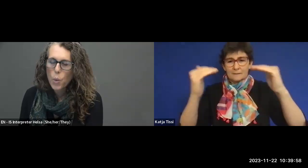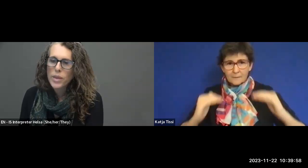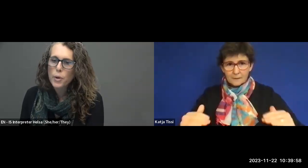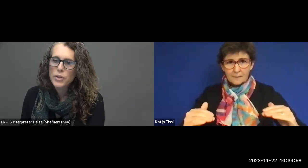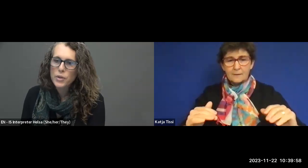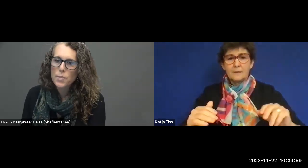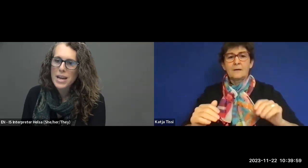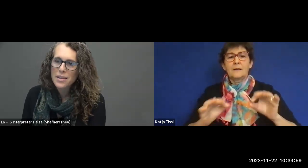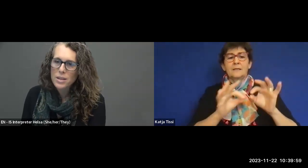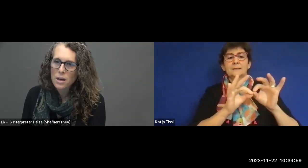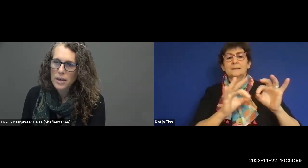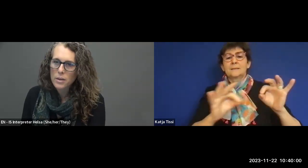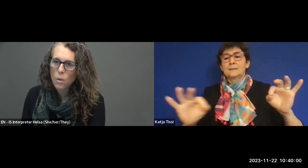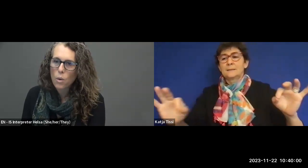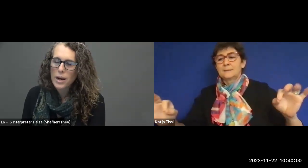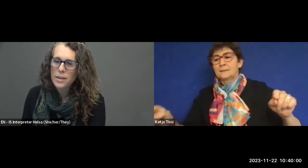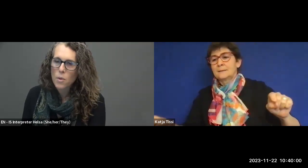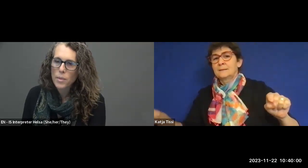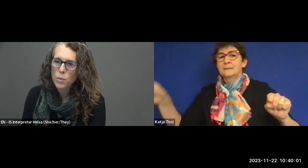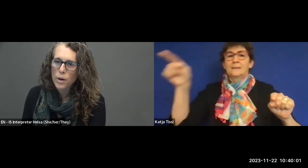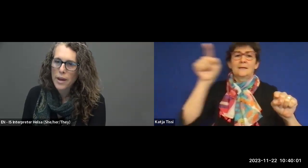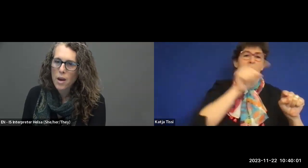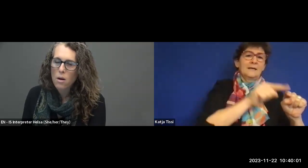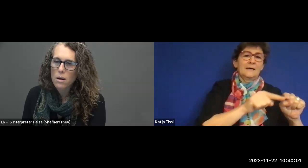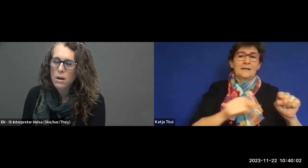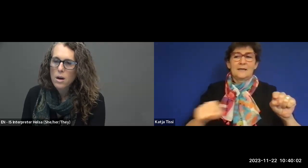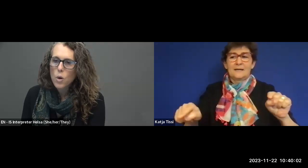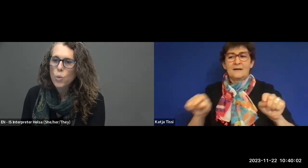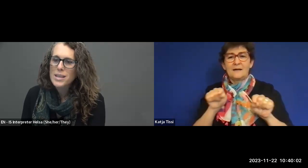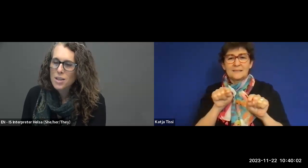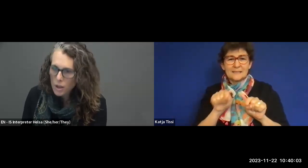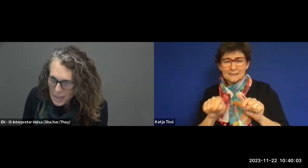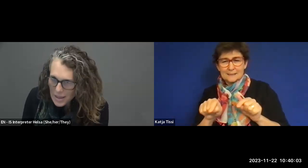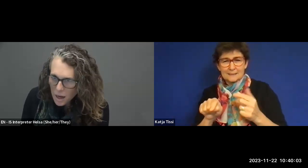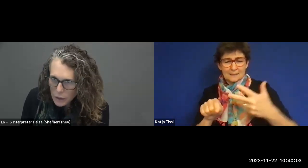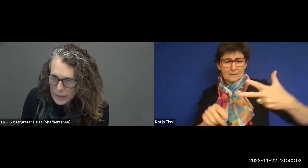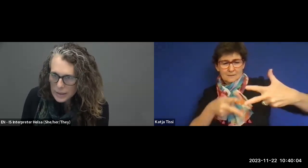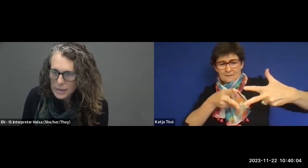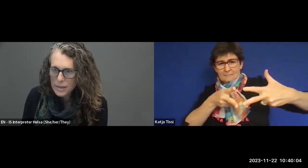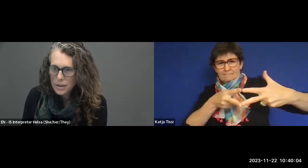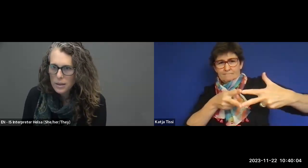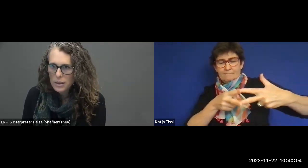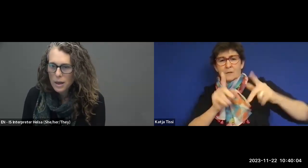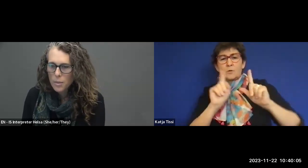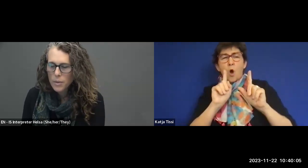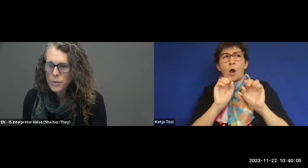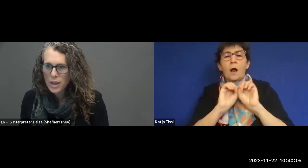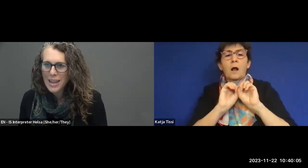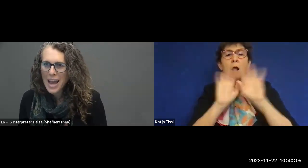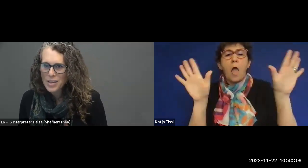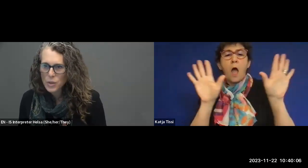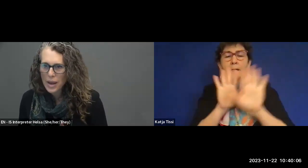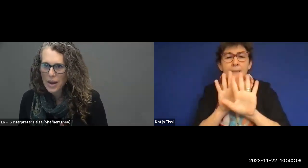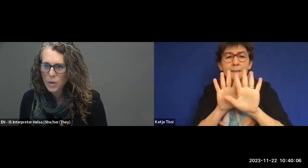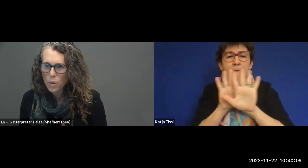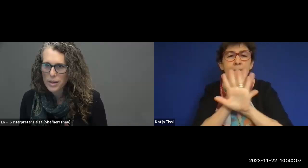So when the person is repeating their sign, or in the moment where they are restarting the utterance, those are the